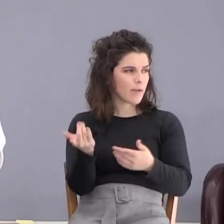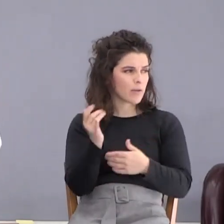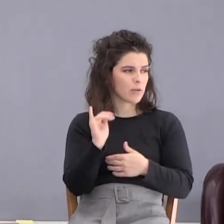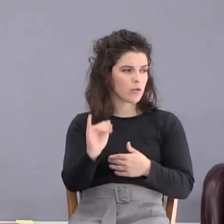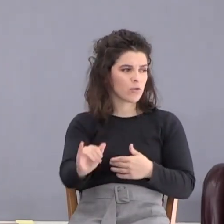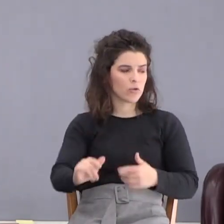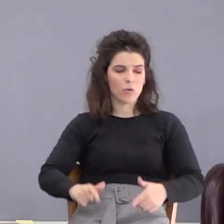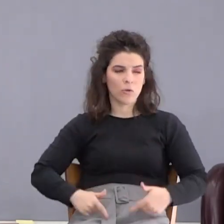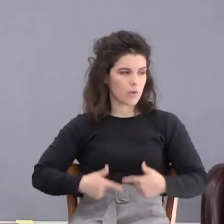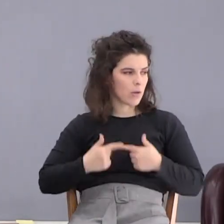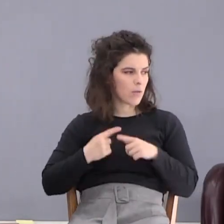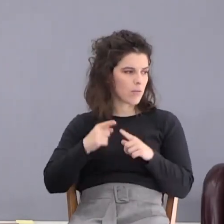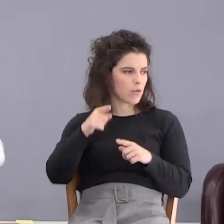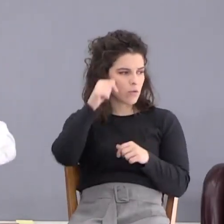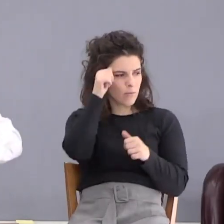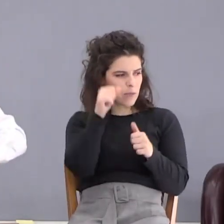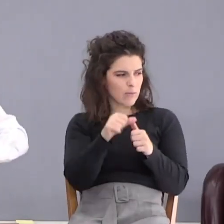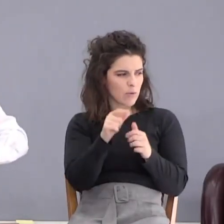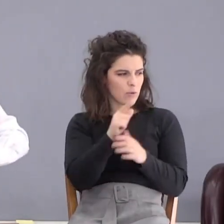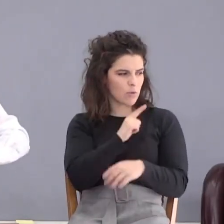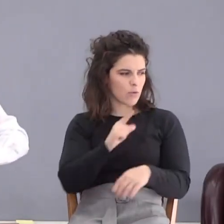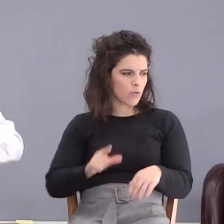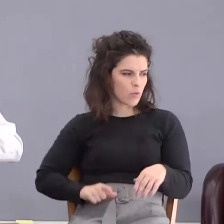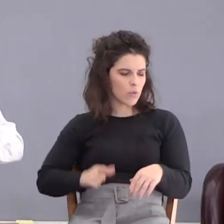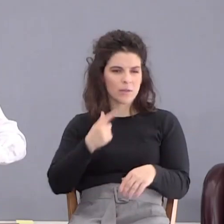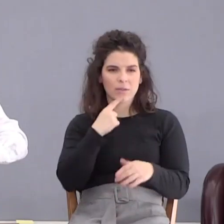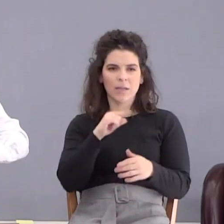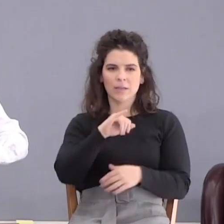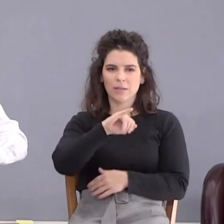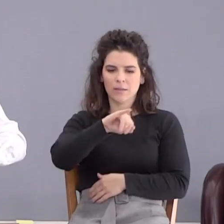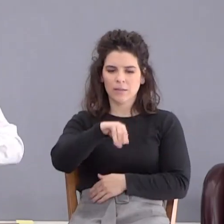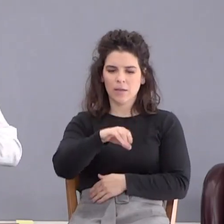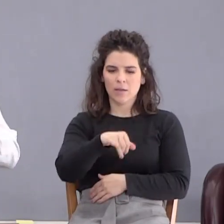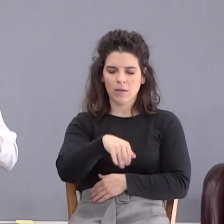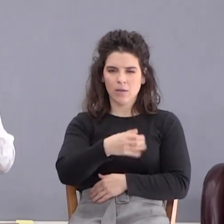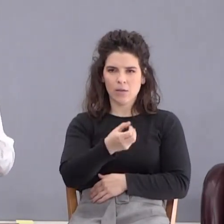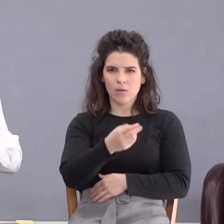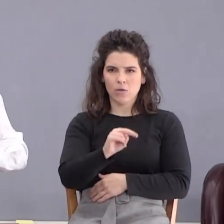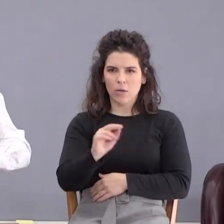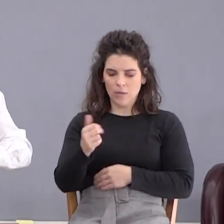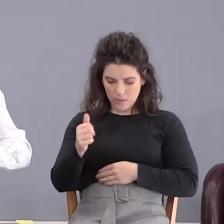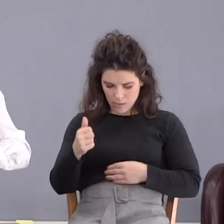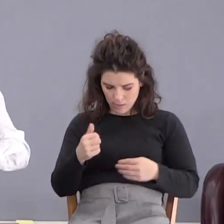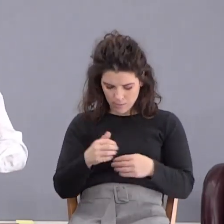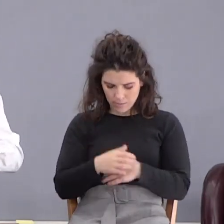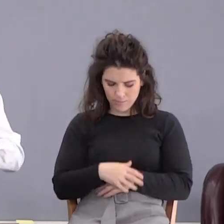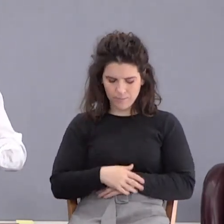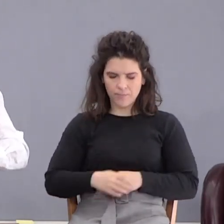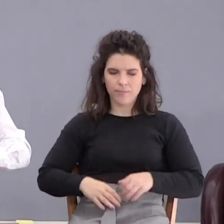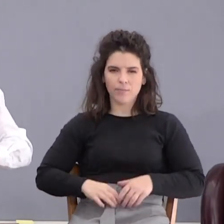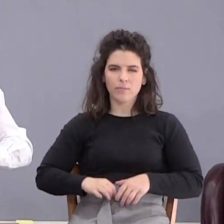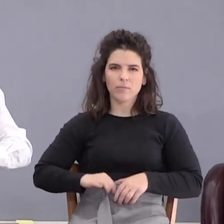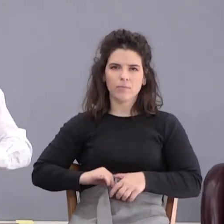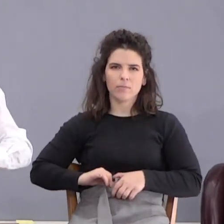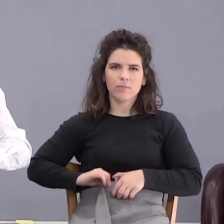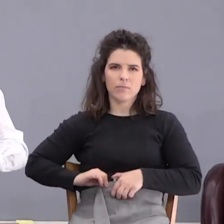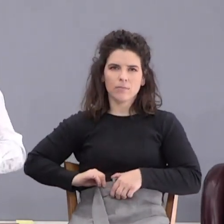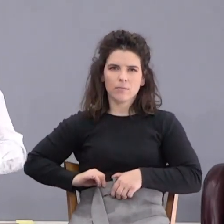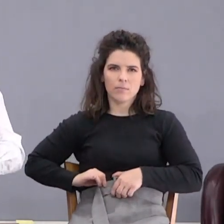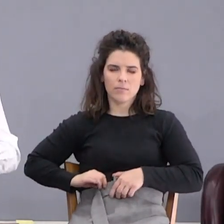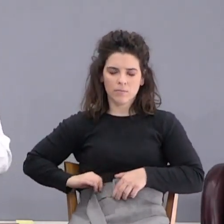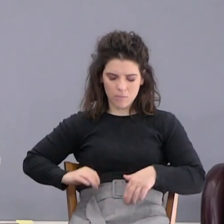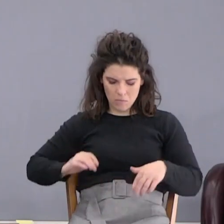But do you remember what the Lord says in chapter 10? Go to John chapter 10. He also fulfills the third law